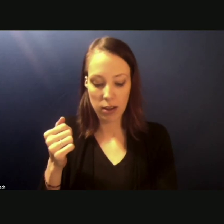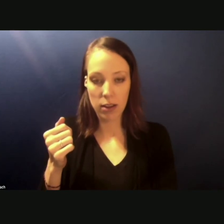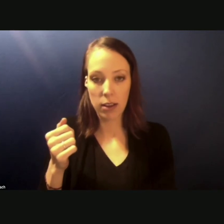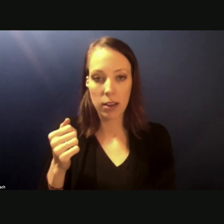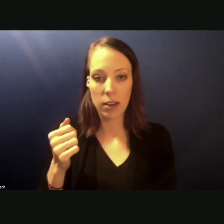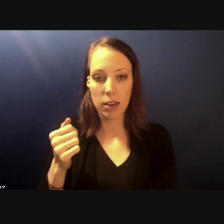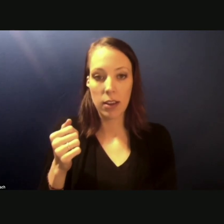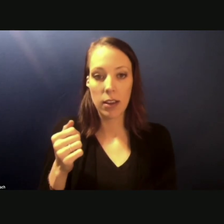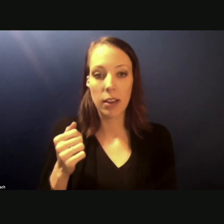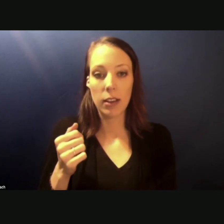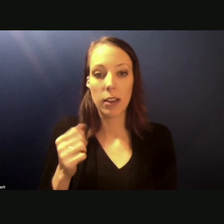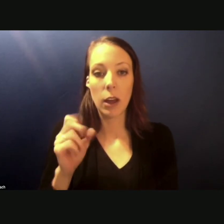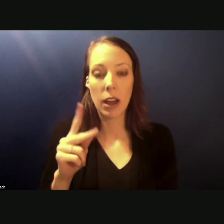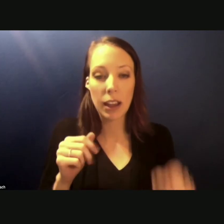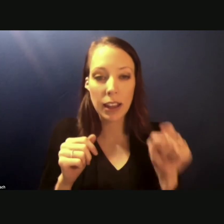that.